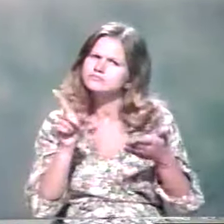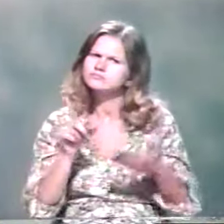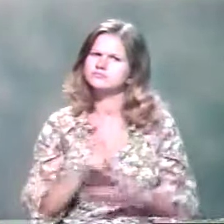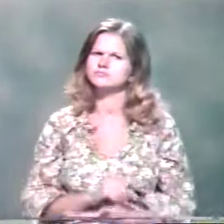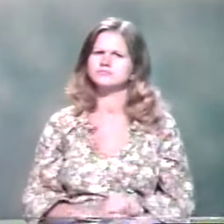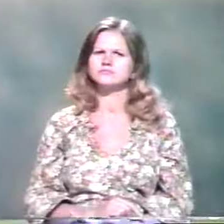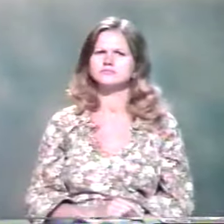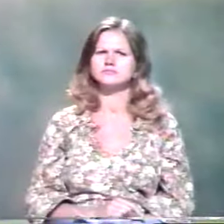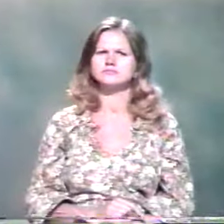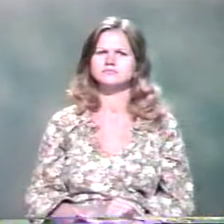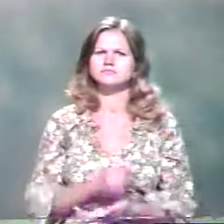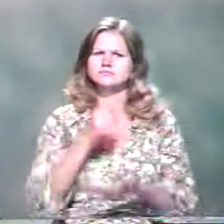Check.